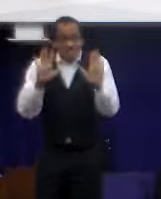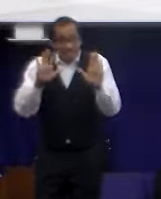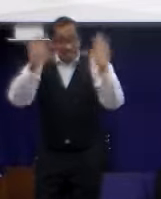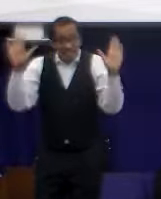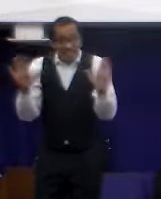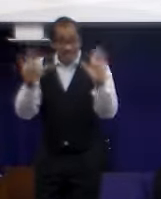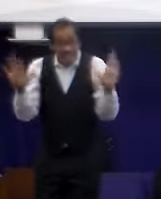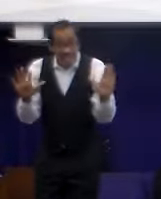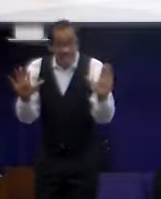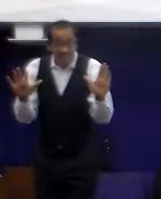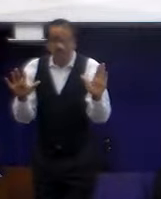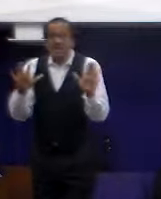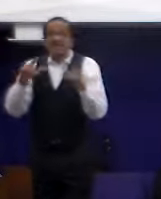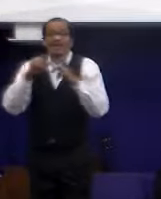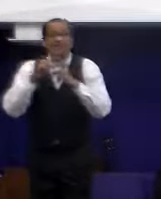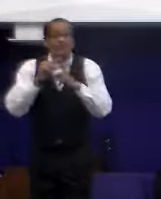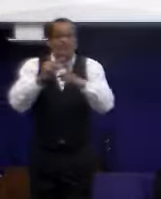and the word is being spoken,